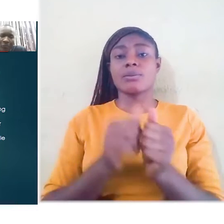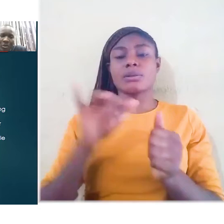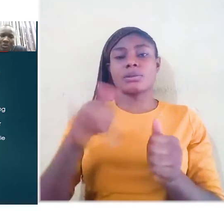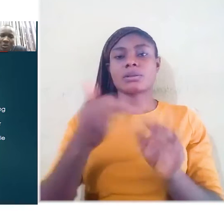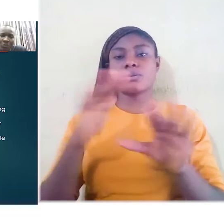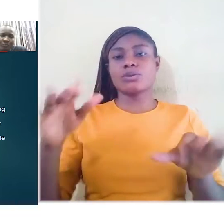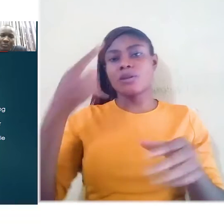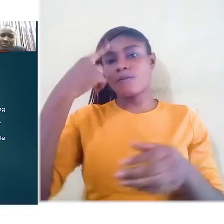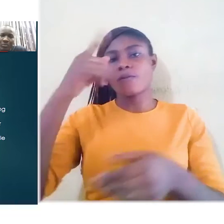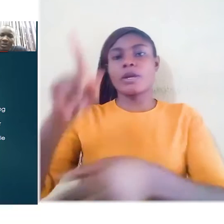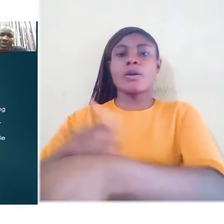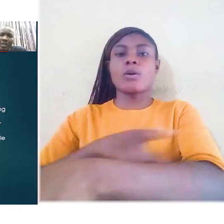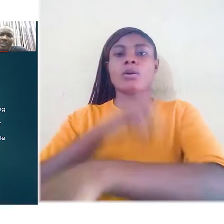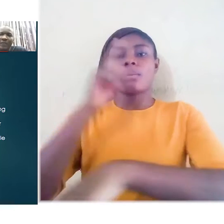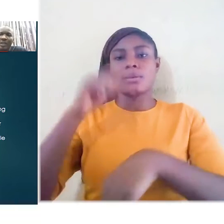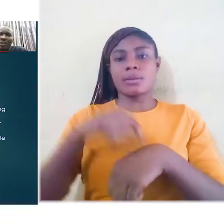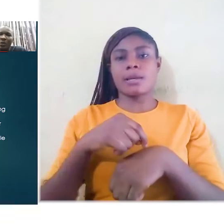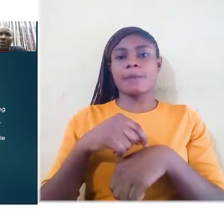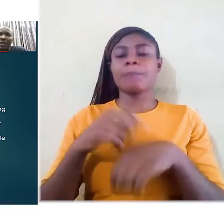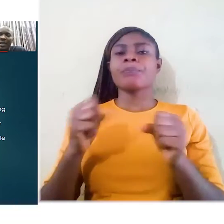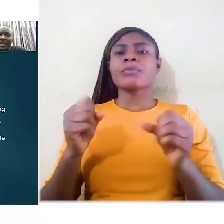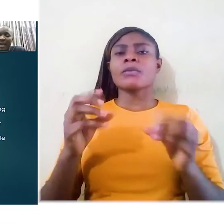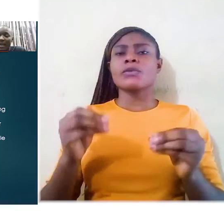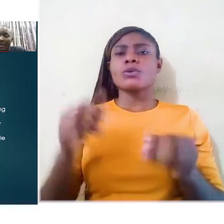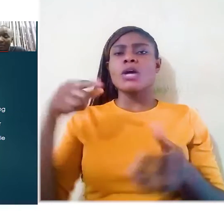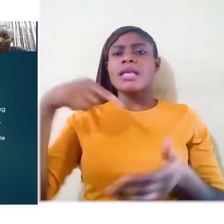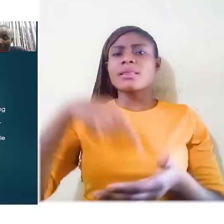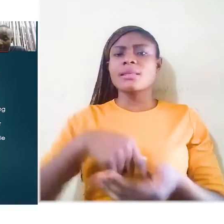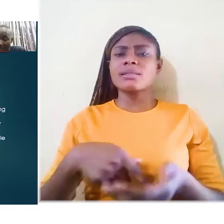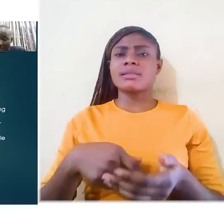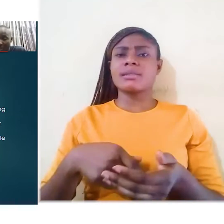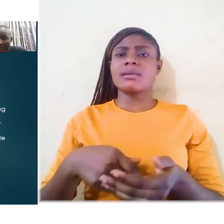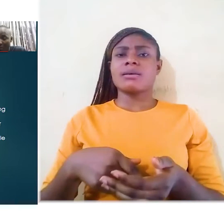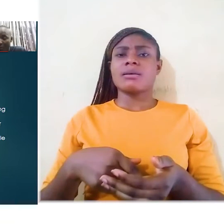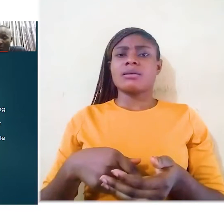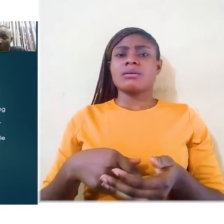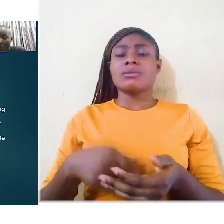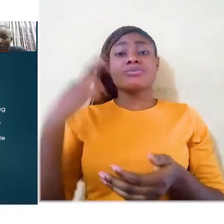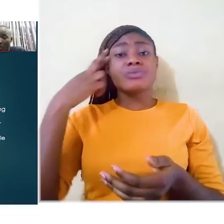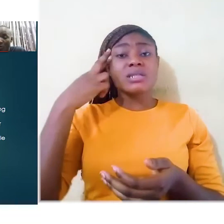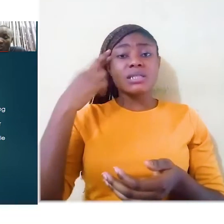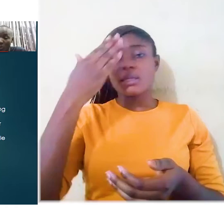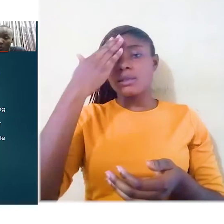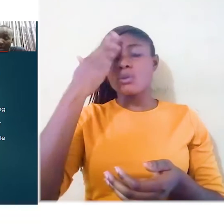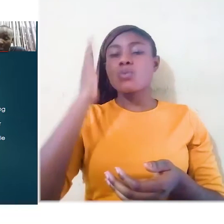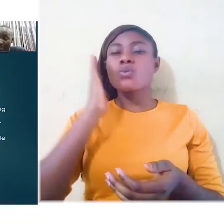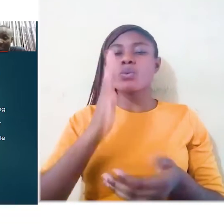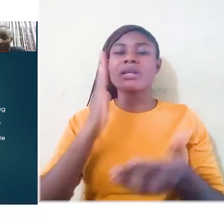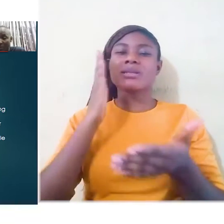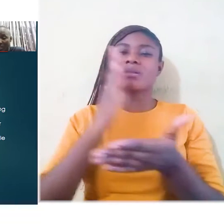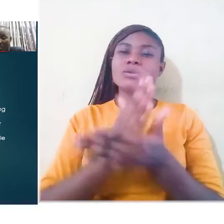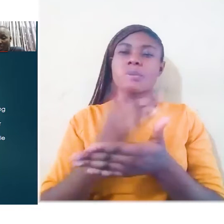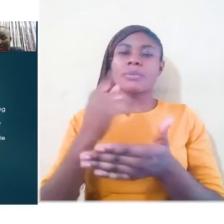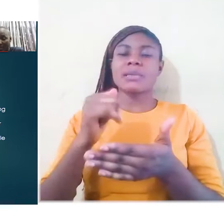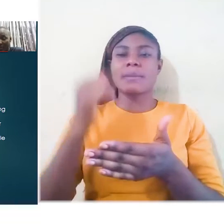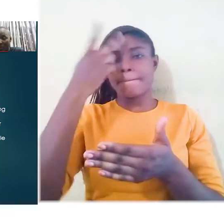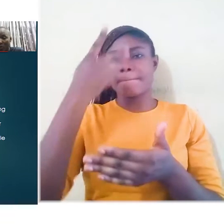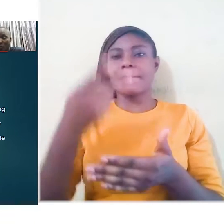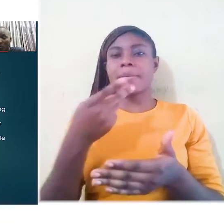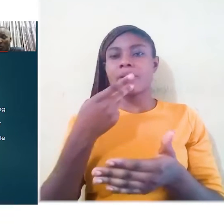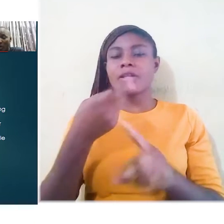while. So this factor will hinder the parents from knowing what is right and exposing the